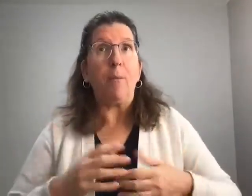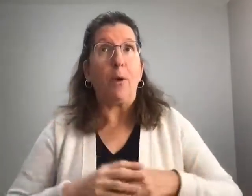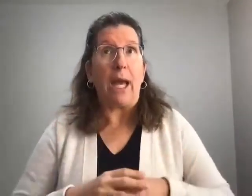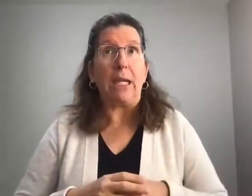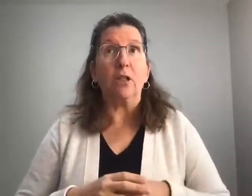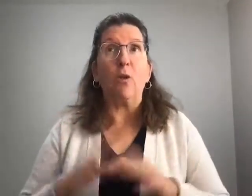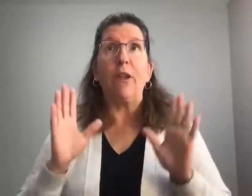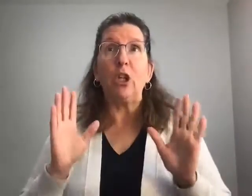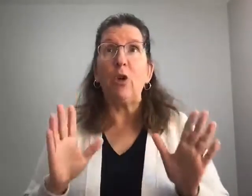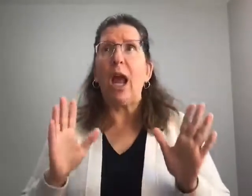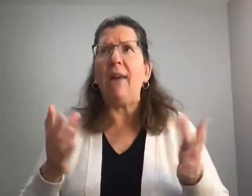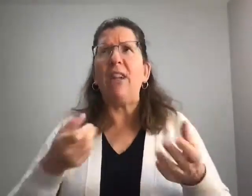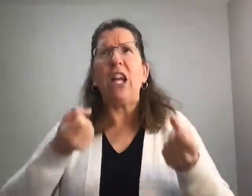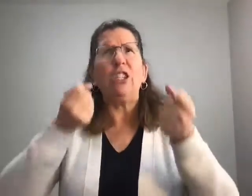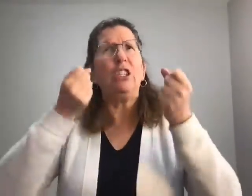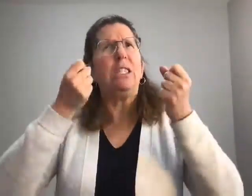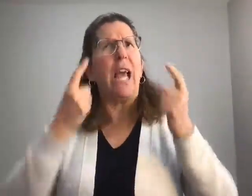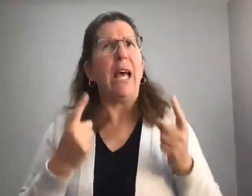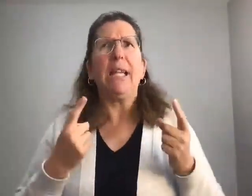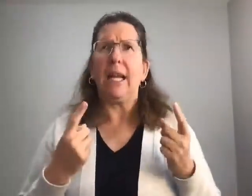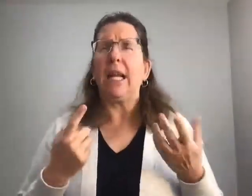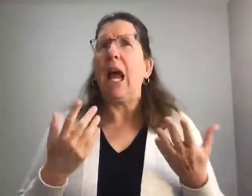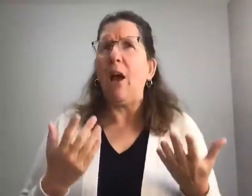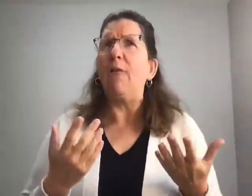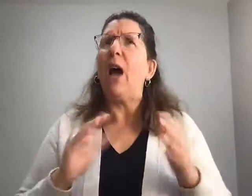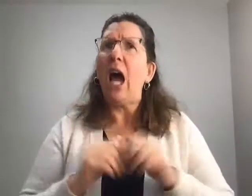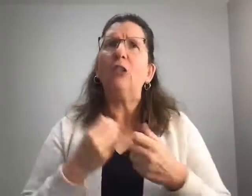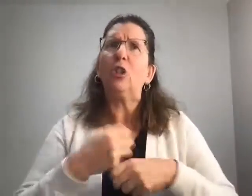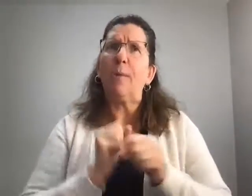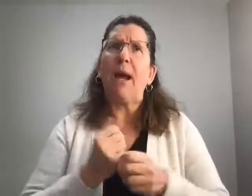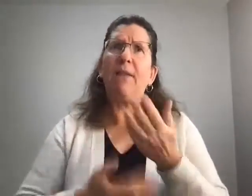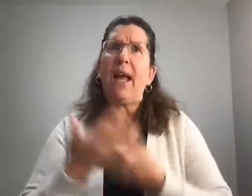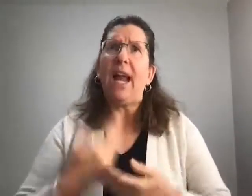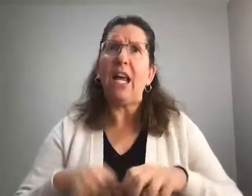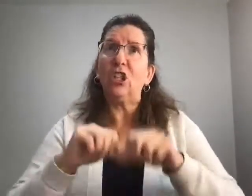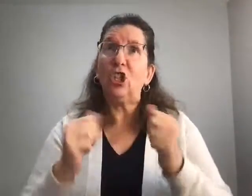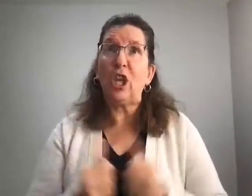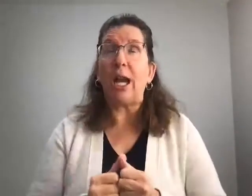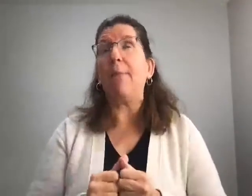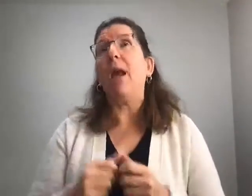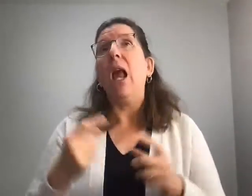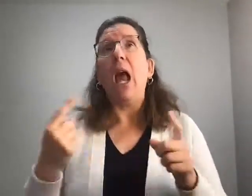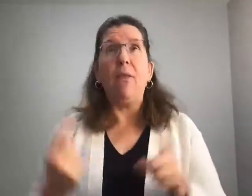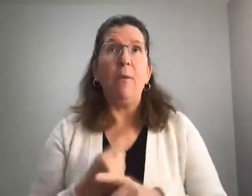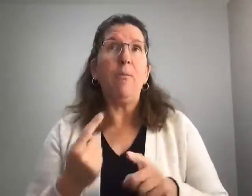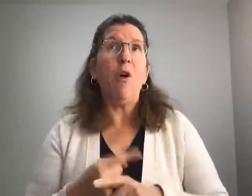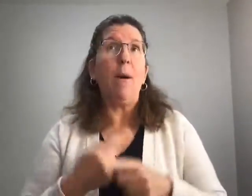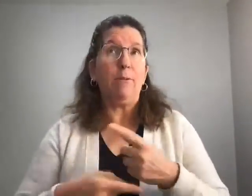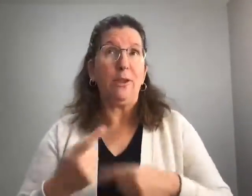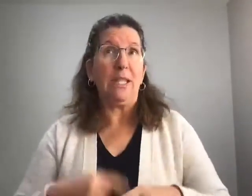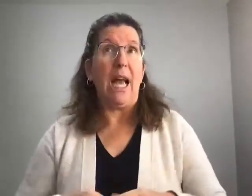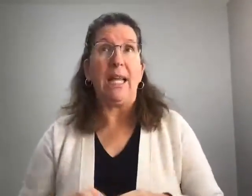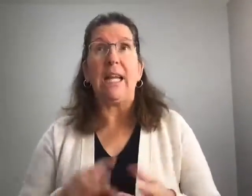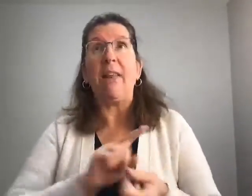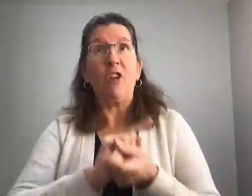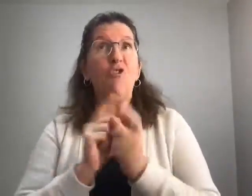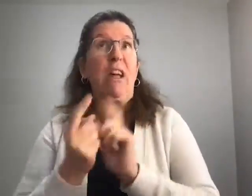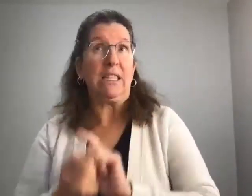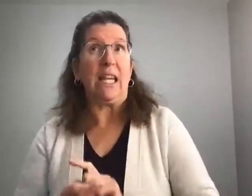okay? So that you have an understanding of how to make that hand shape and the proper signing and the